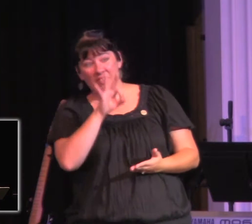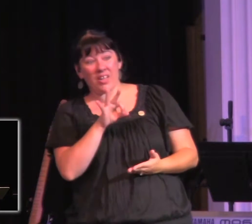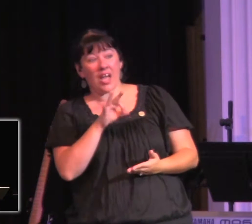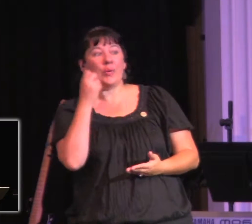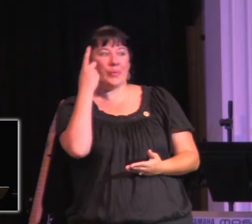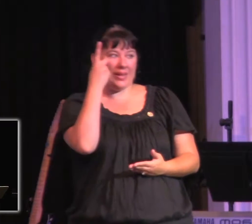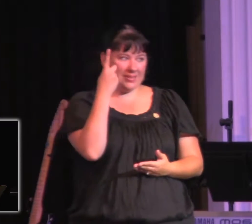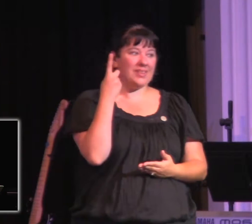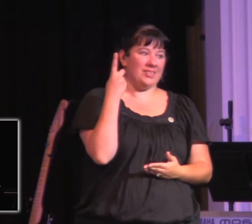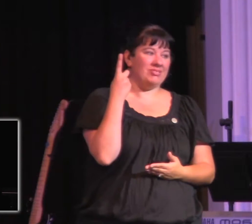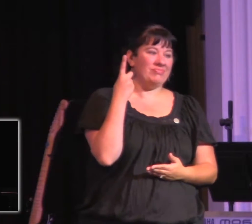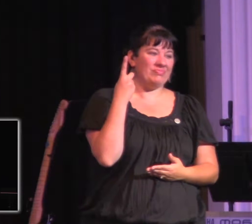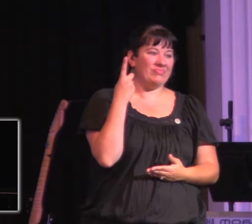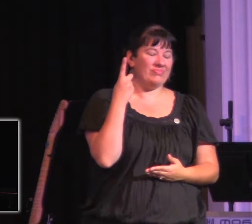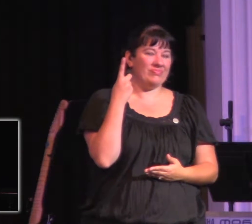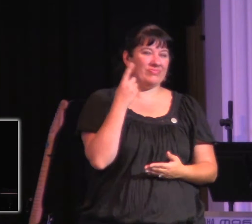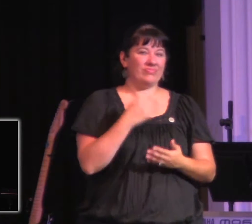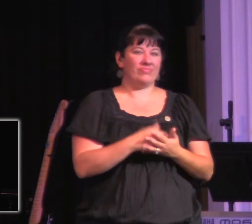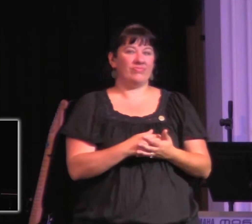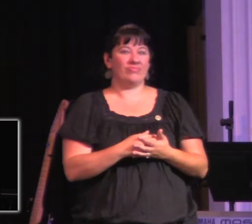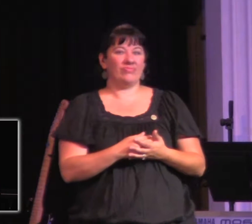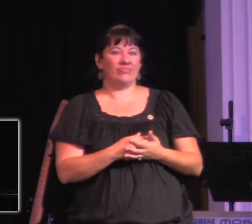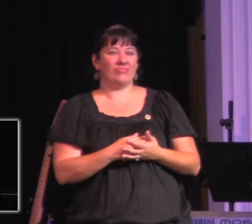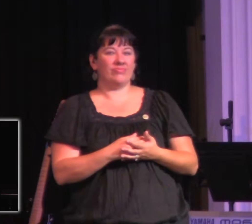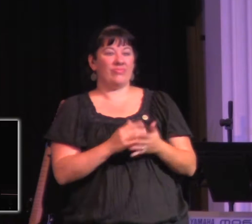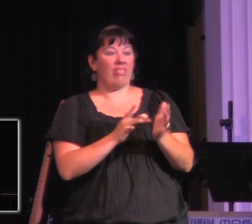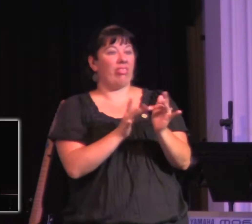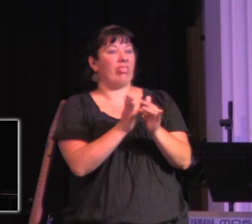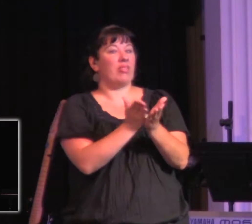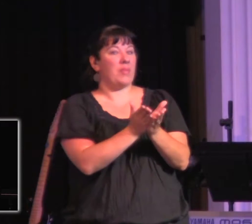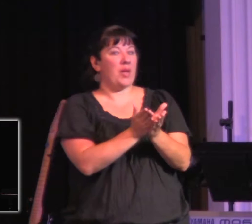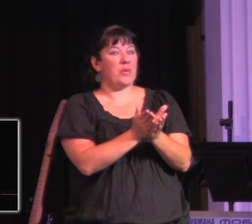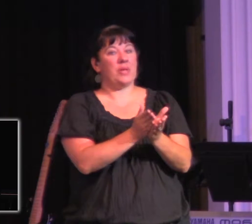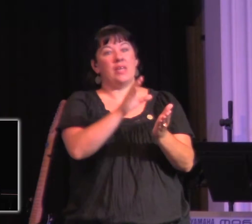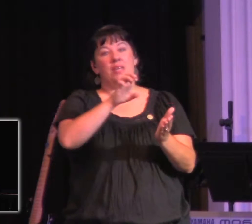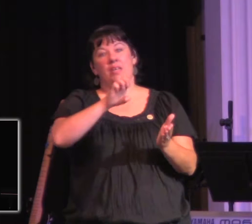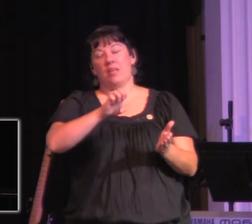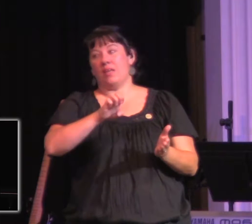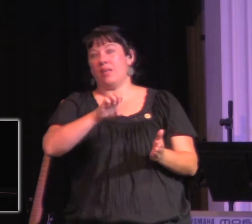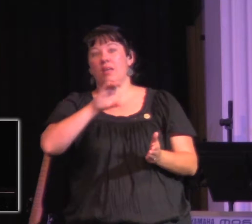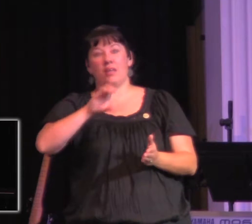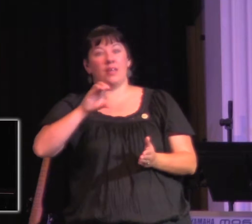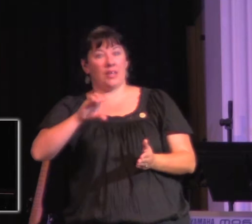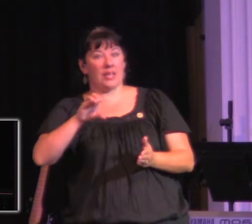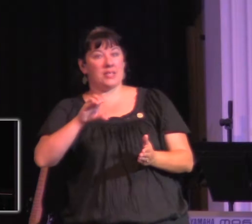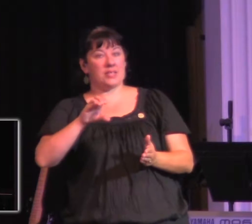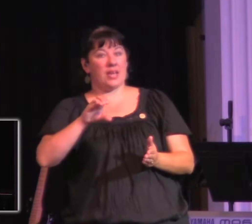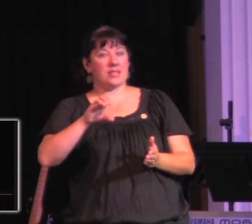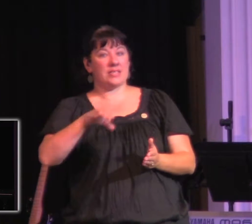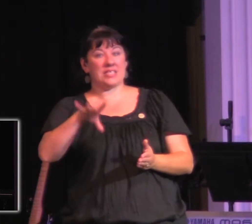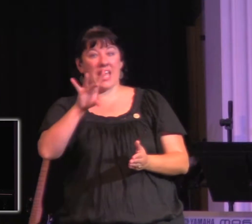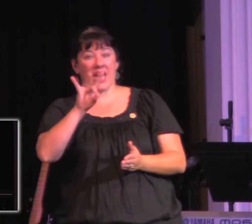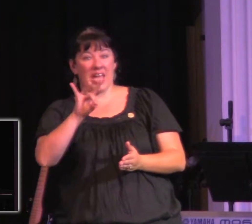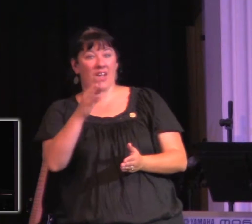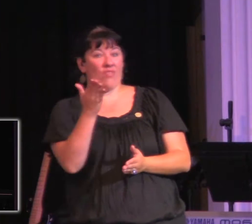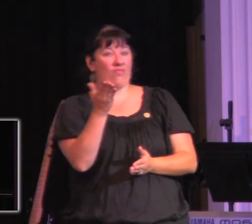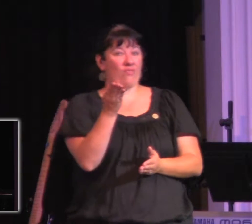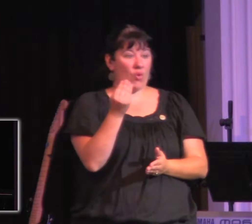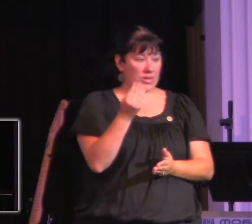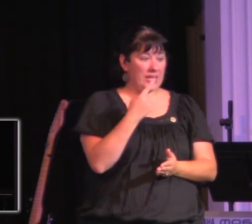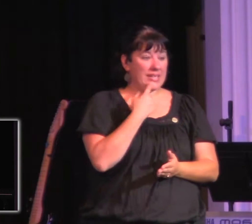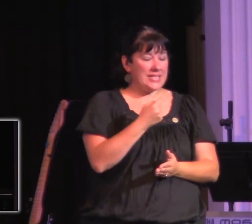Ecclesiastes said it like this, in Ecclesiastes 8:14. Sometimes something useless happens on